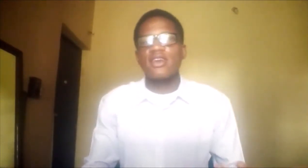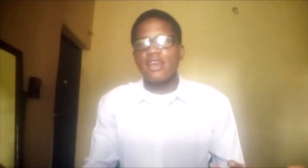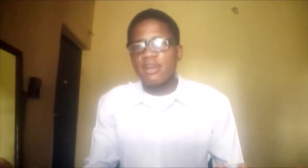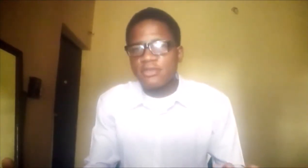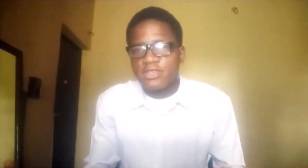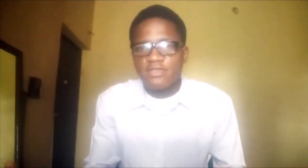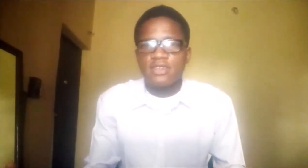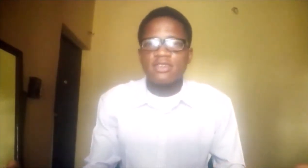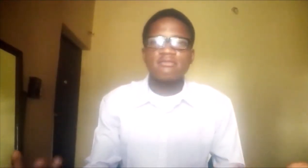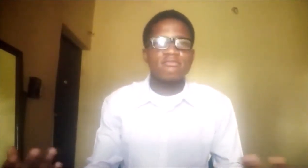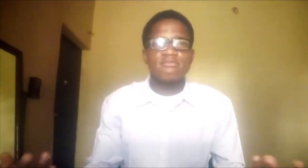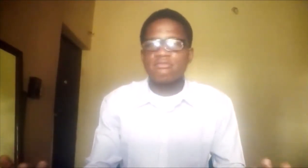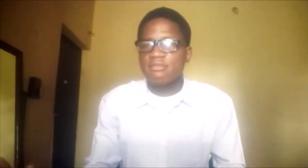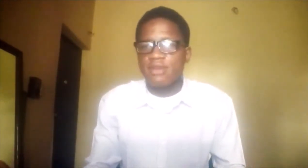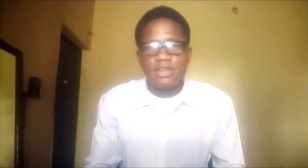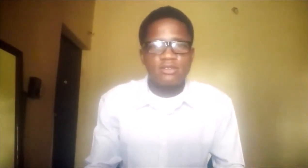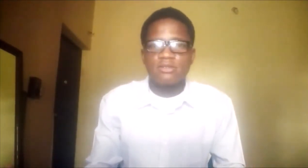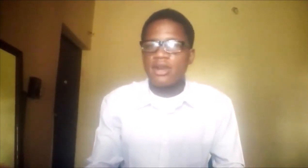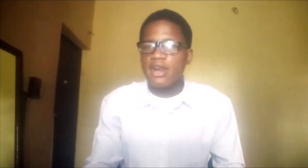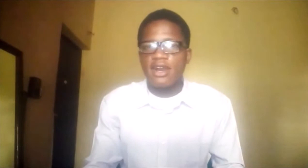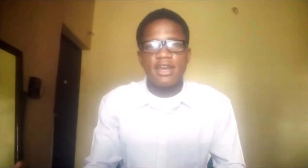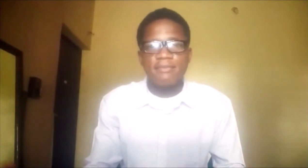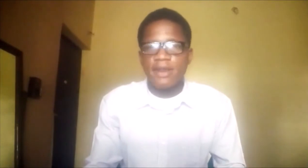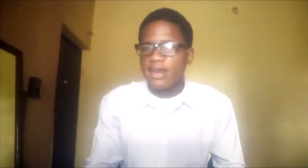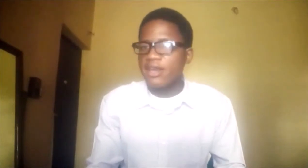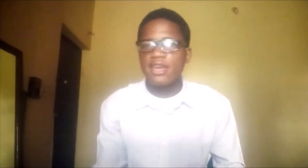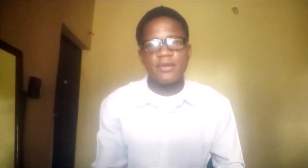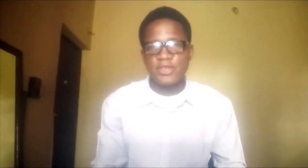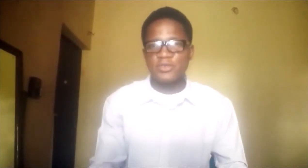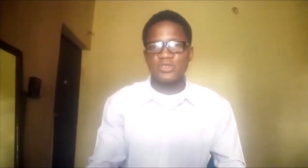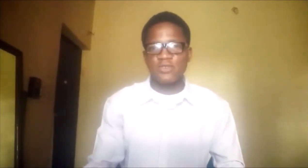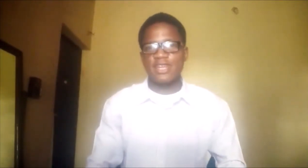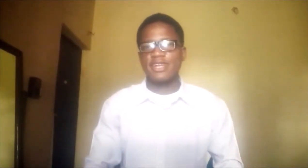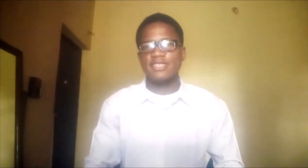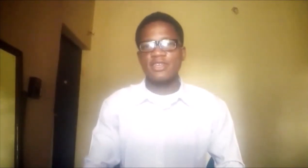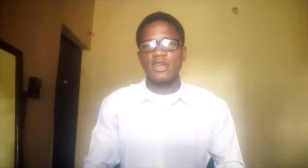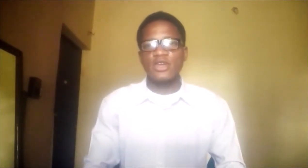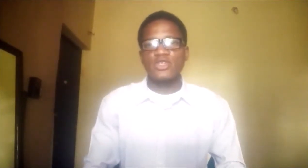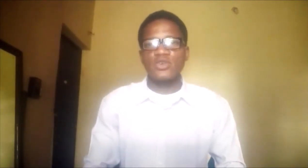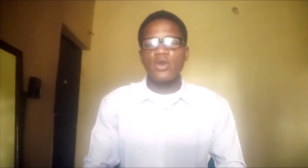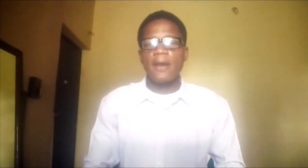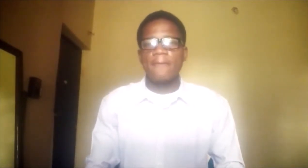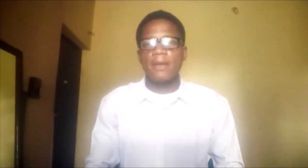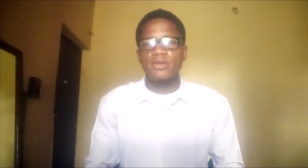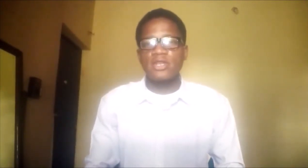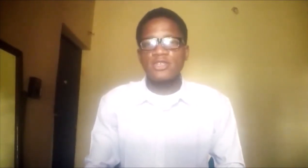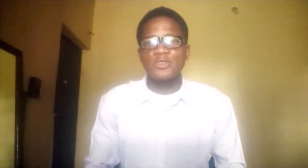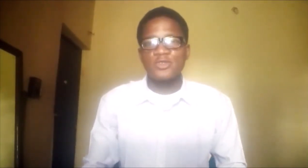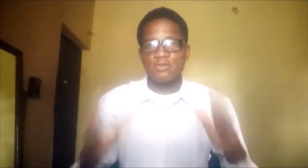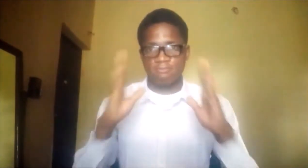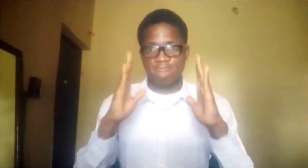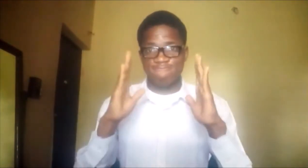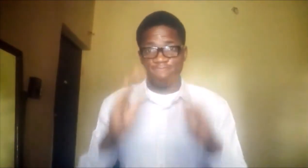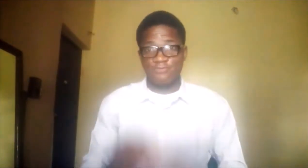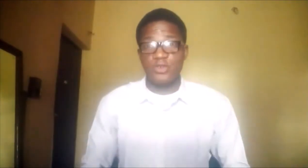Good evening, hello, hi, bye, how are you, stuff like that. So I'm going to lead you to focus